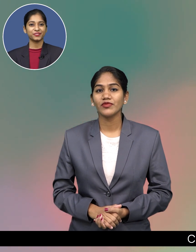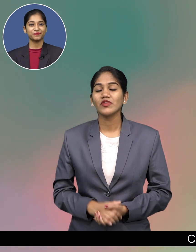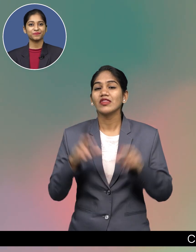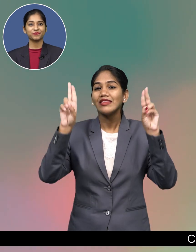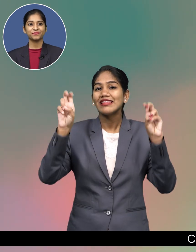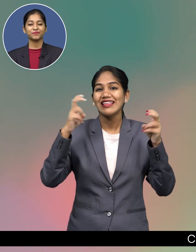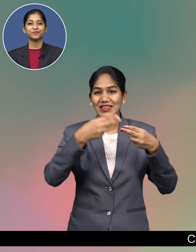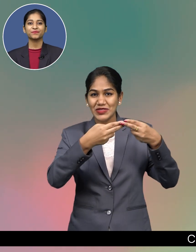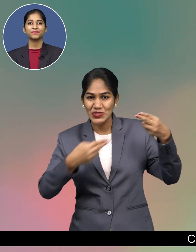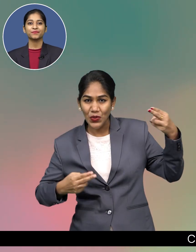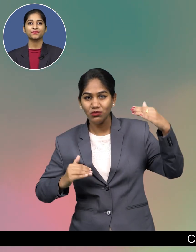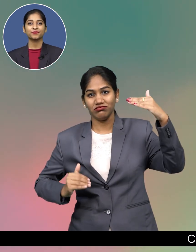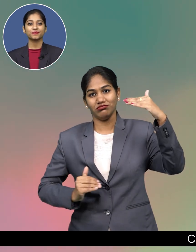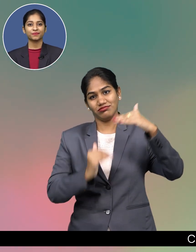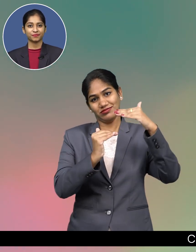Conclusion.